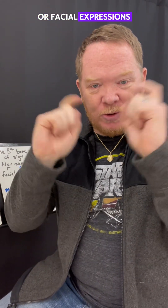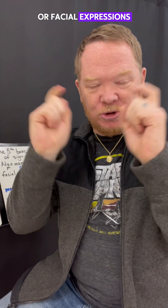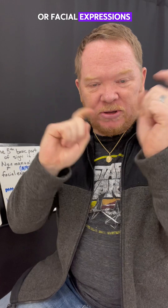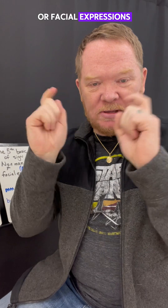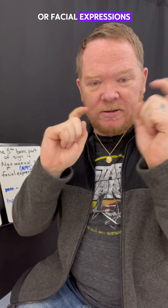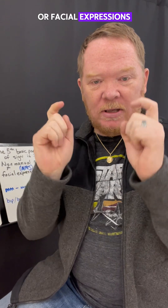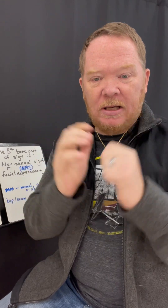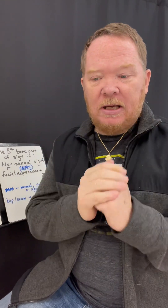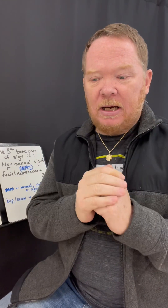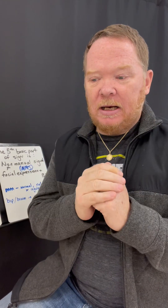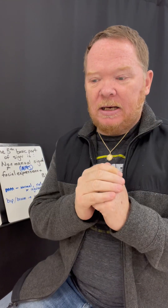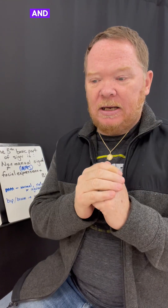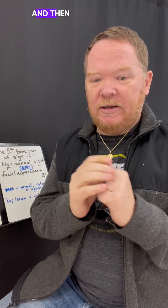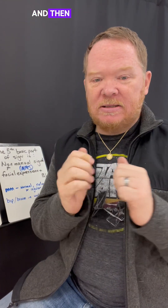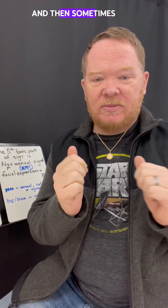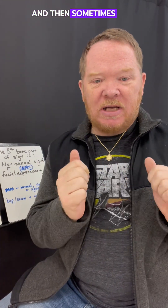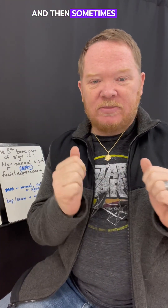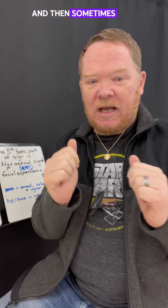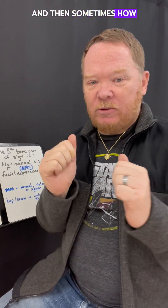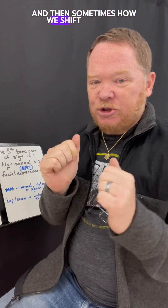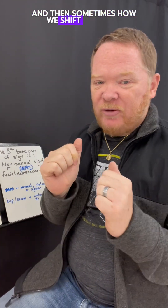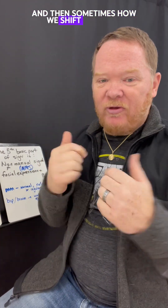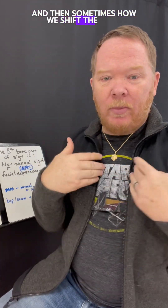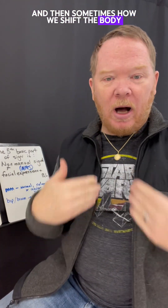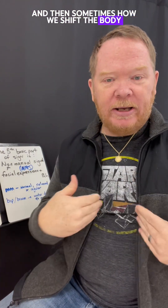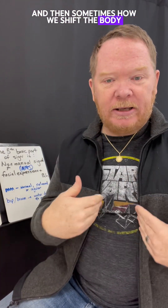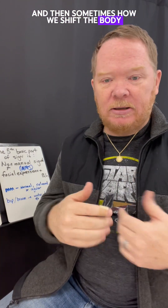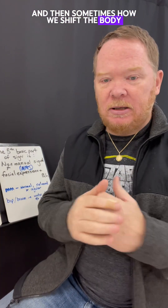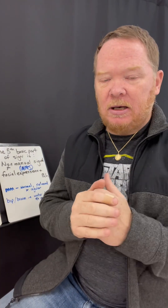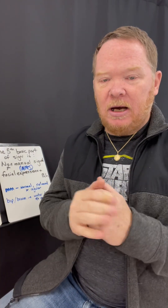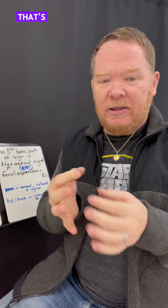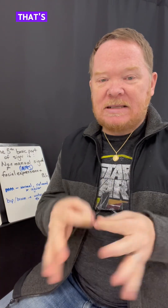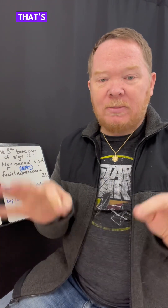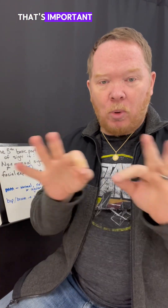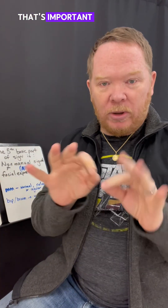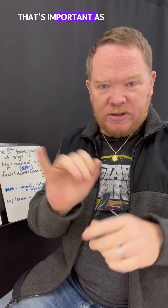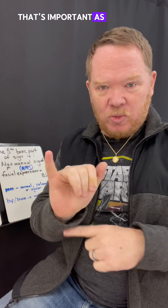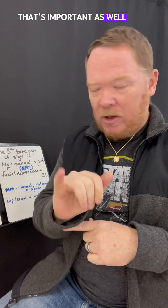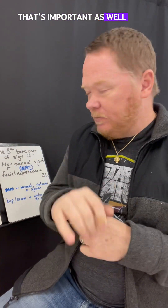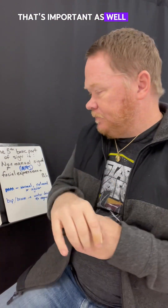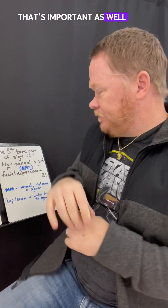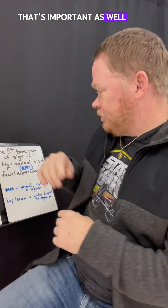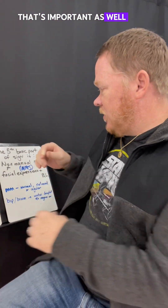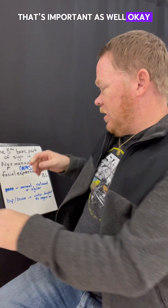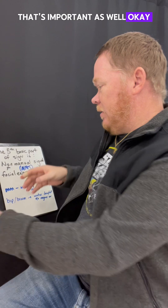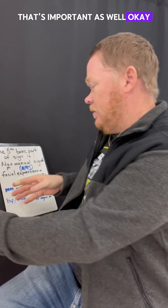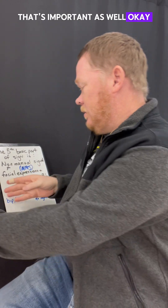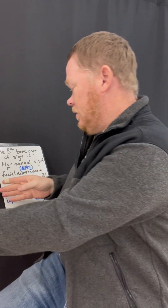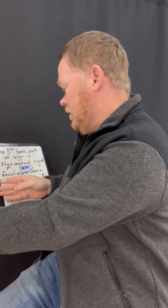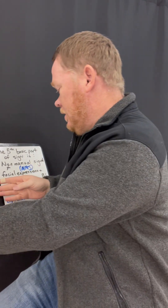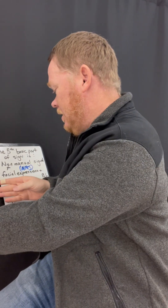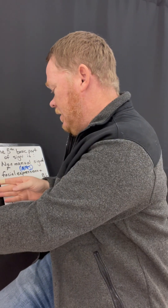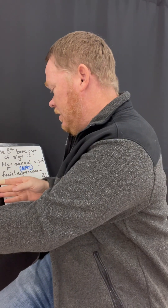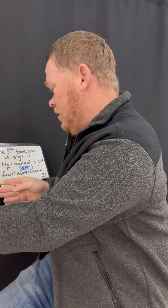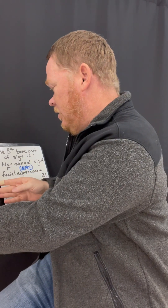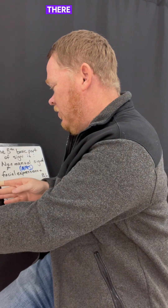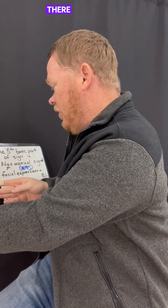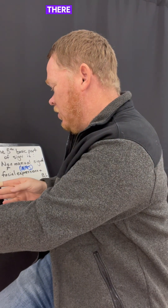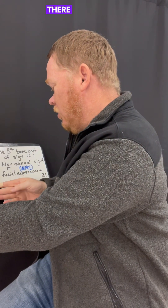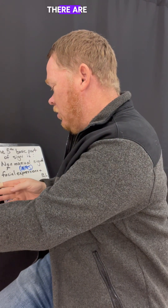expressions. And then sometimes how we shift the body, that's important as well, okay? There